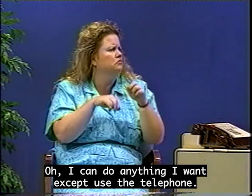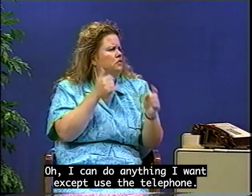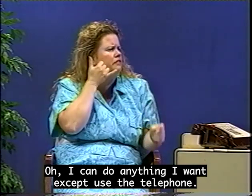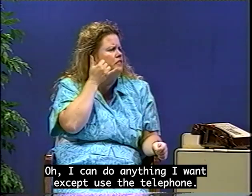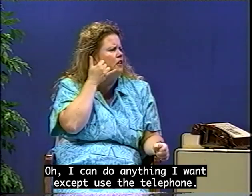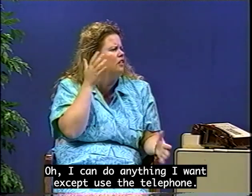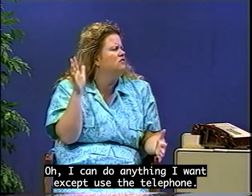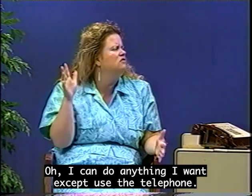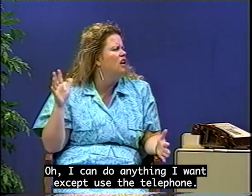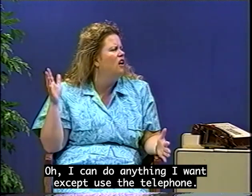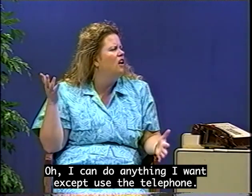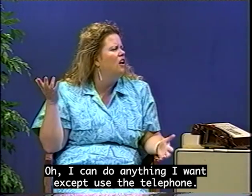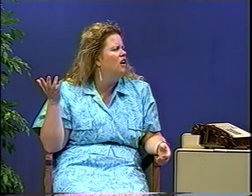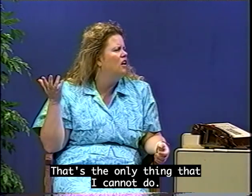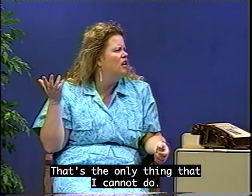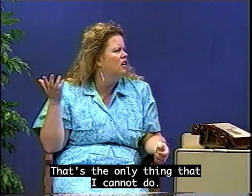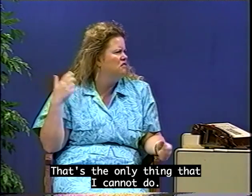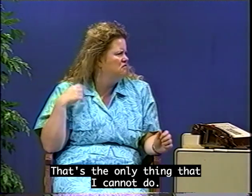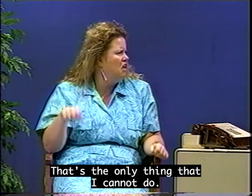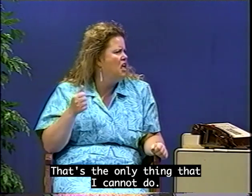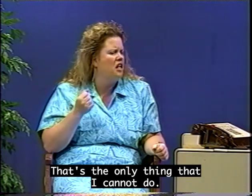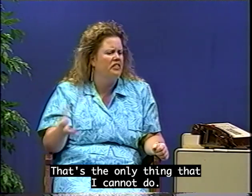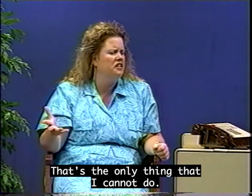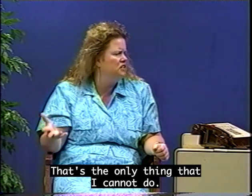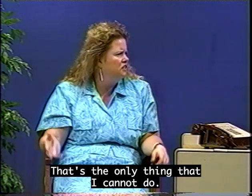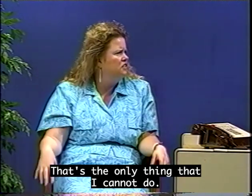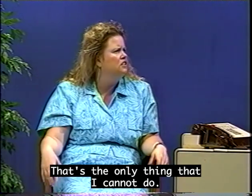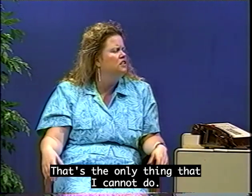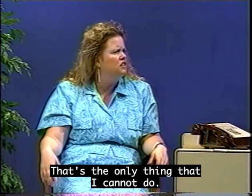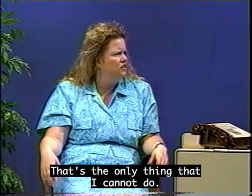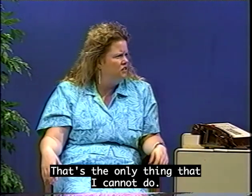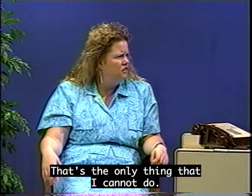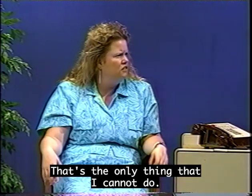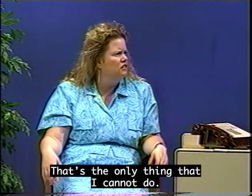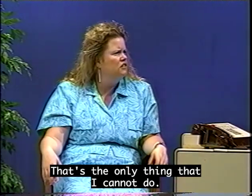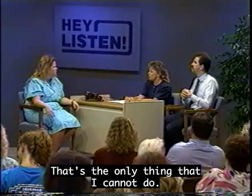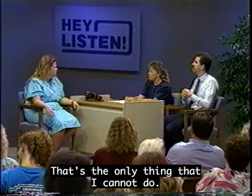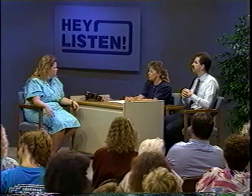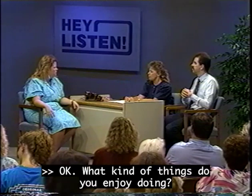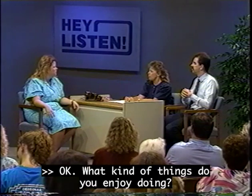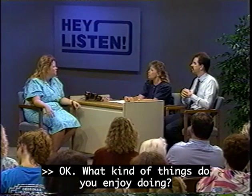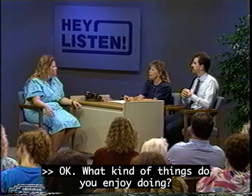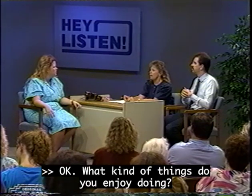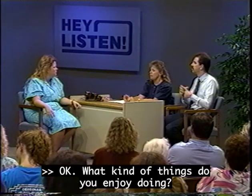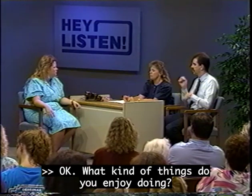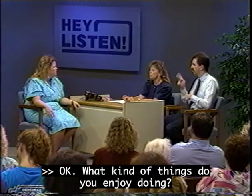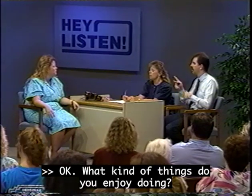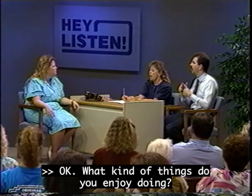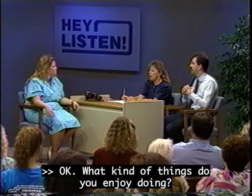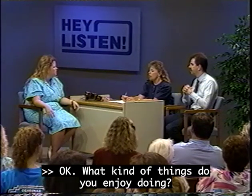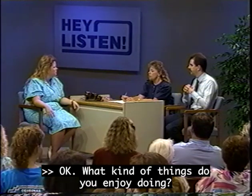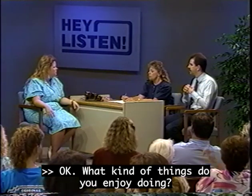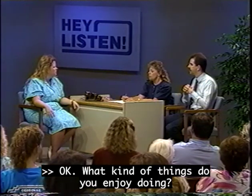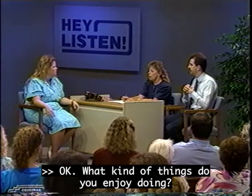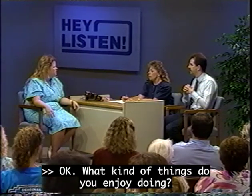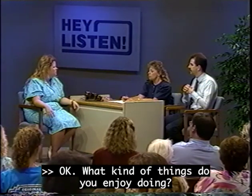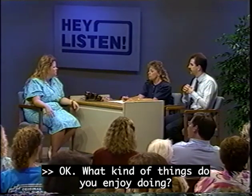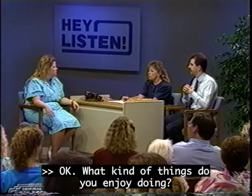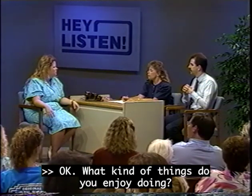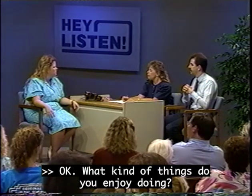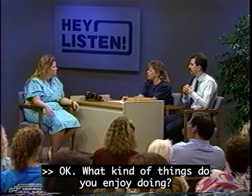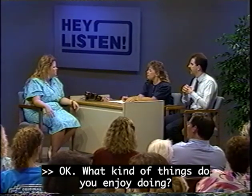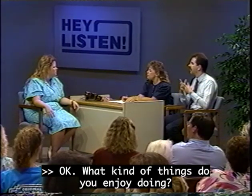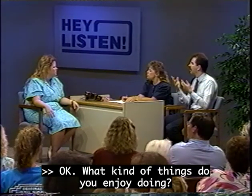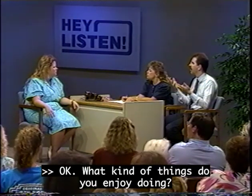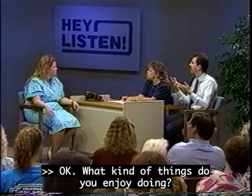Oh, I can do anything I want except for use the telephone. That's the only thing that I cannot do. Okay.